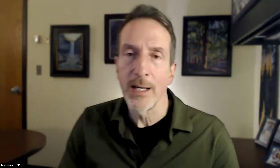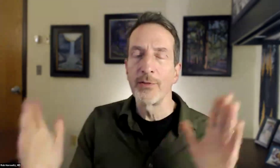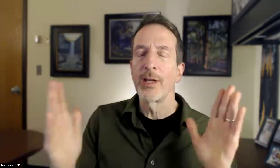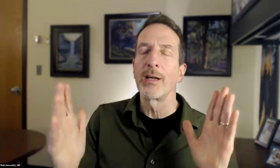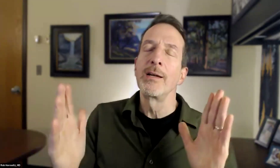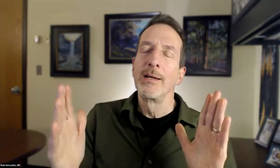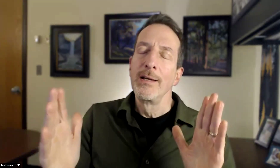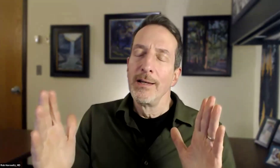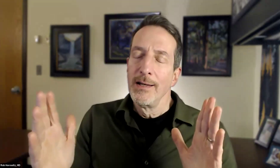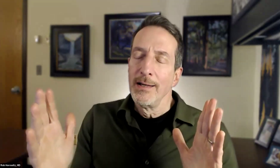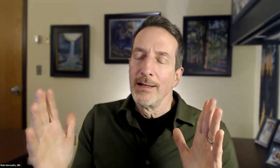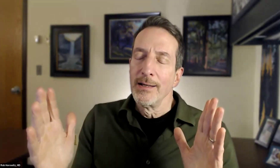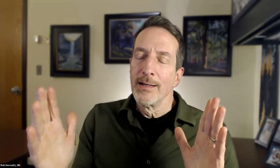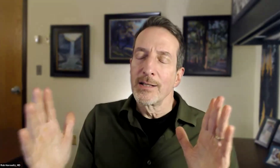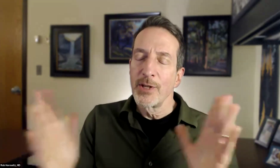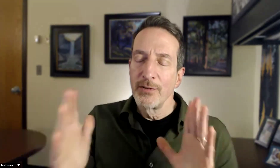And